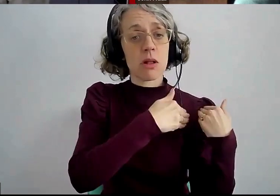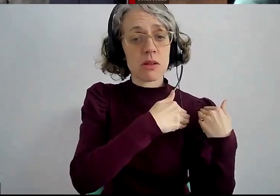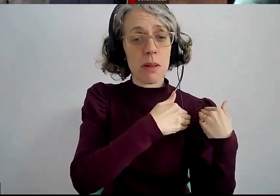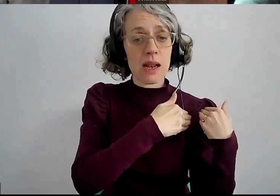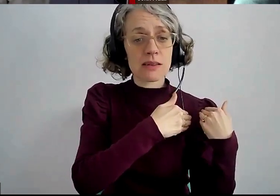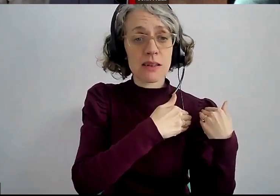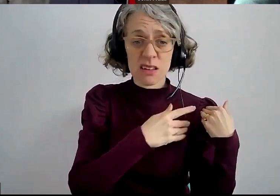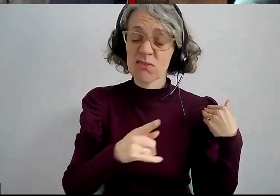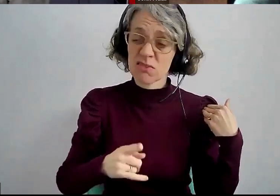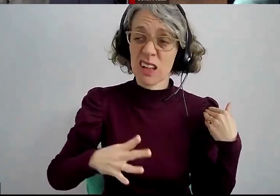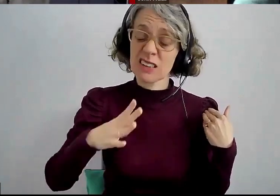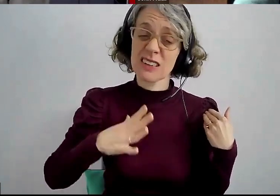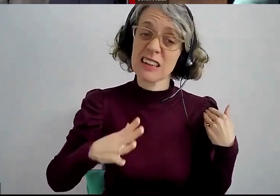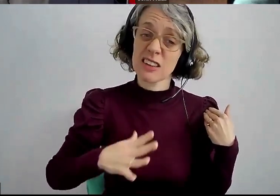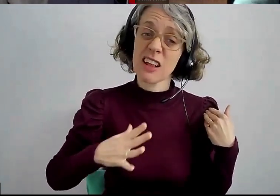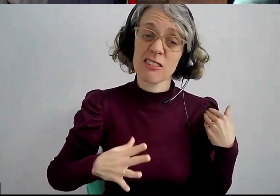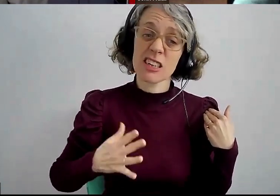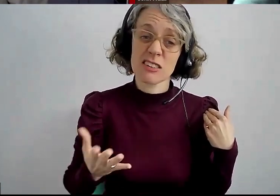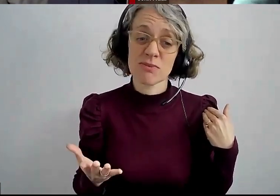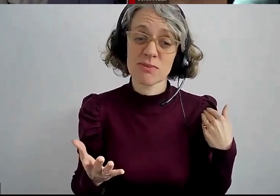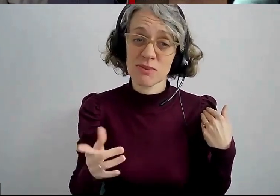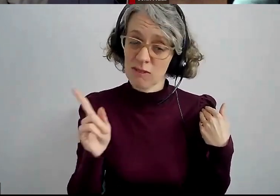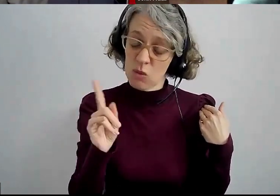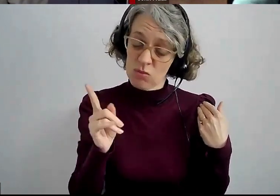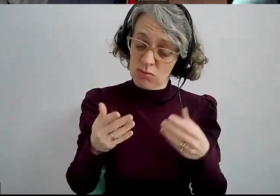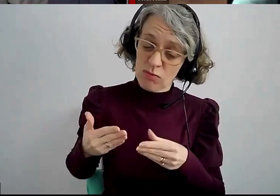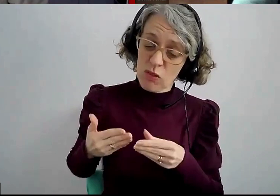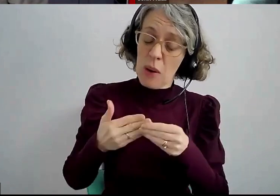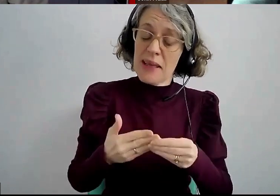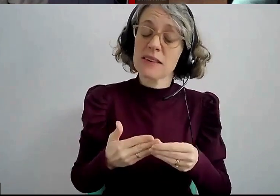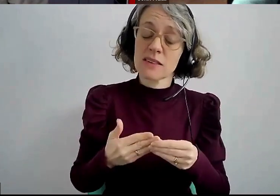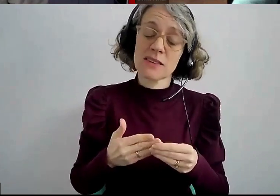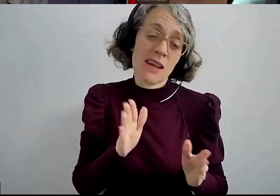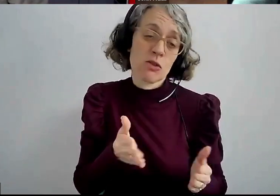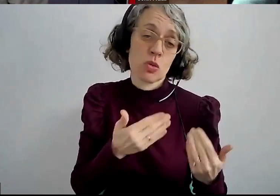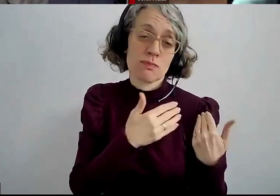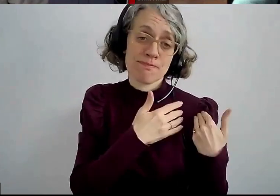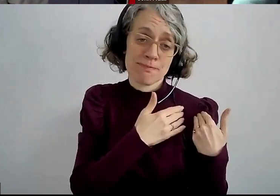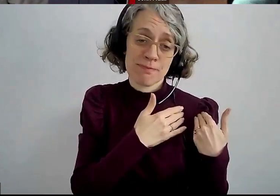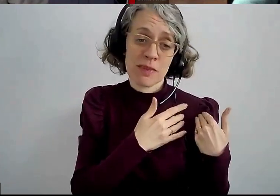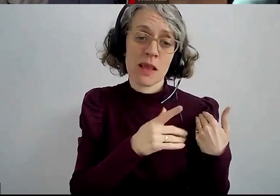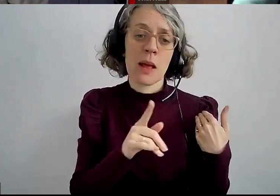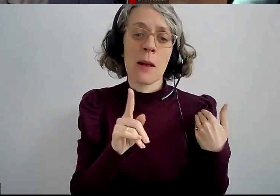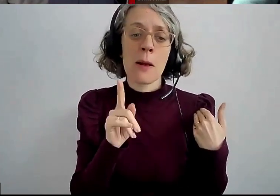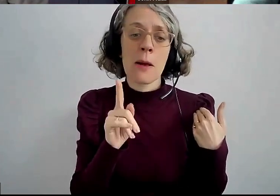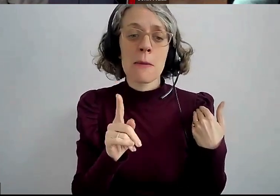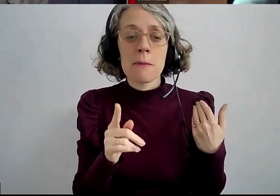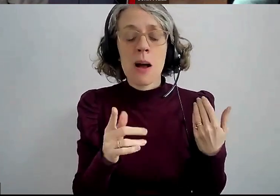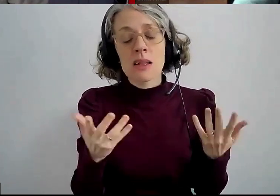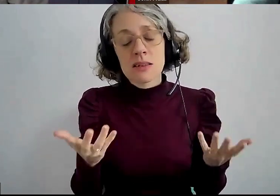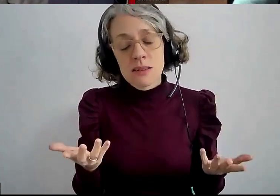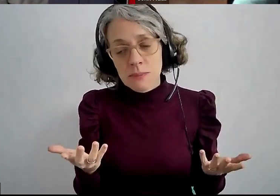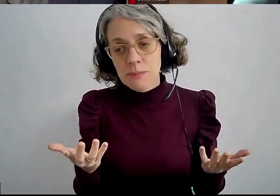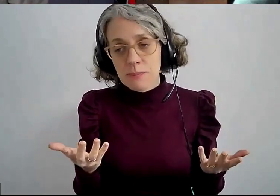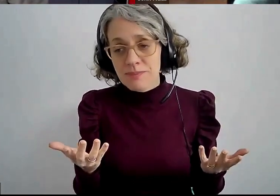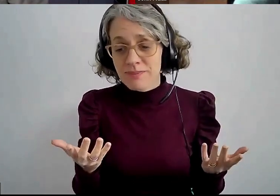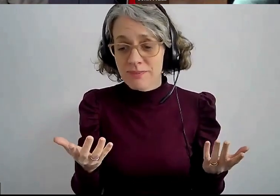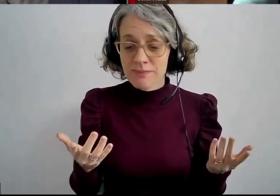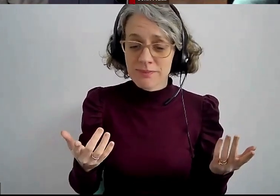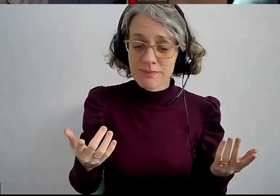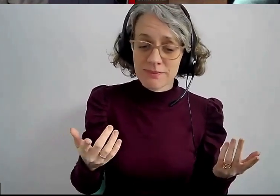a necessary condition for leaders. But life is such that